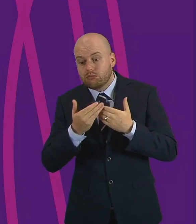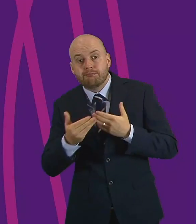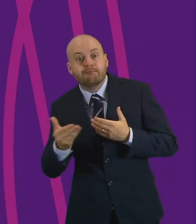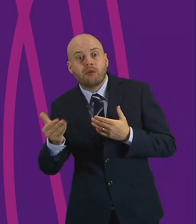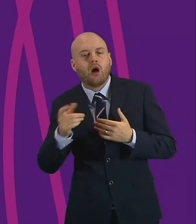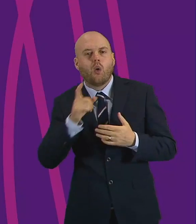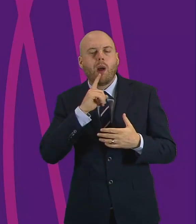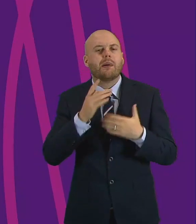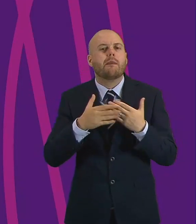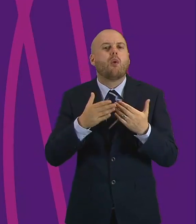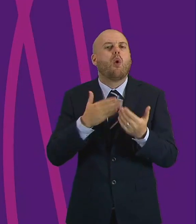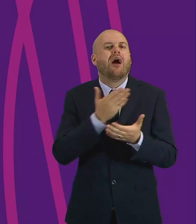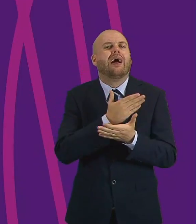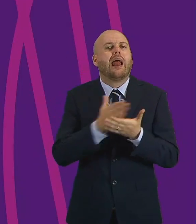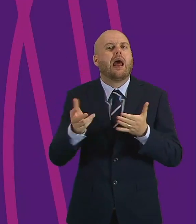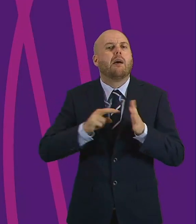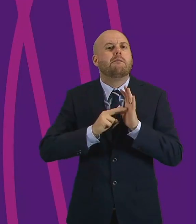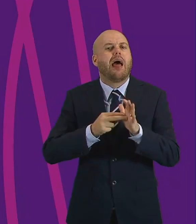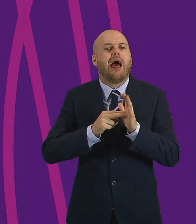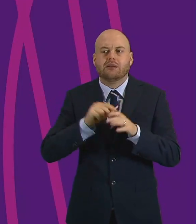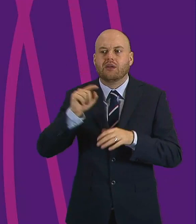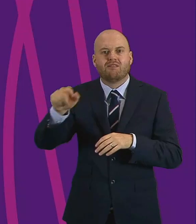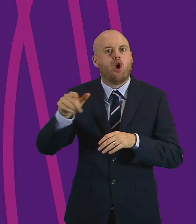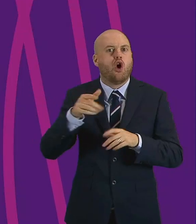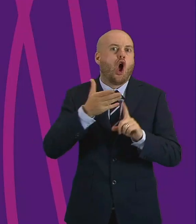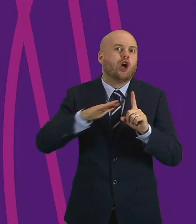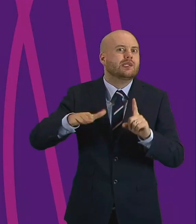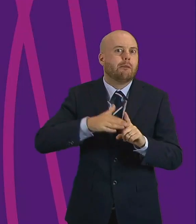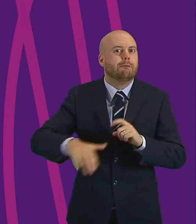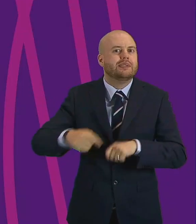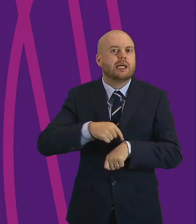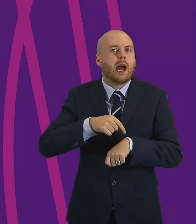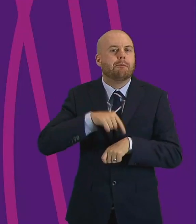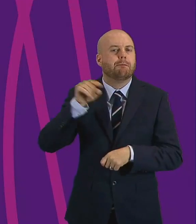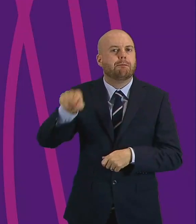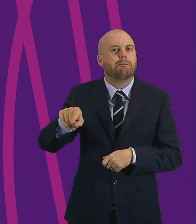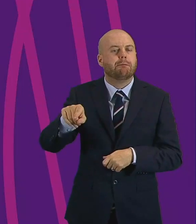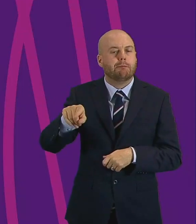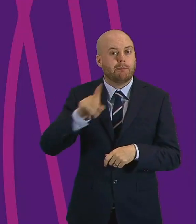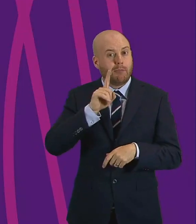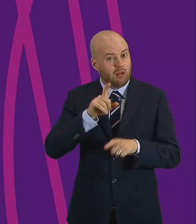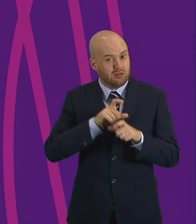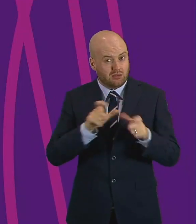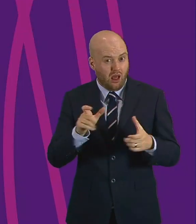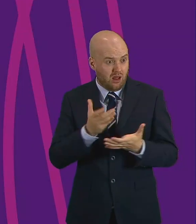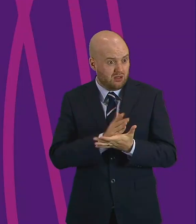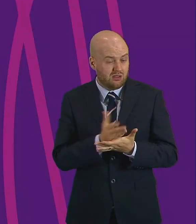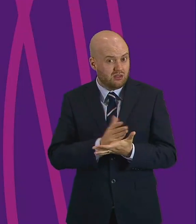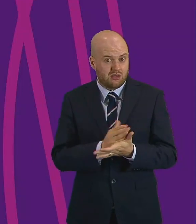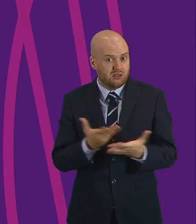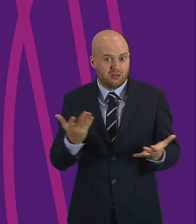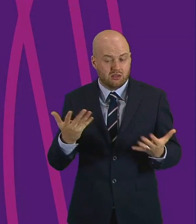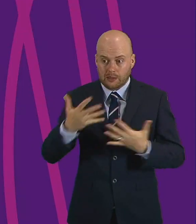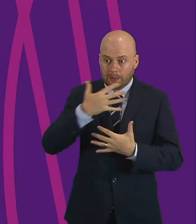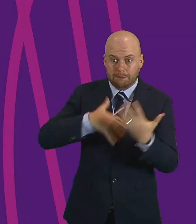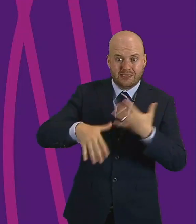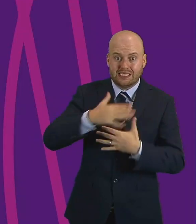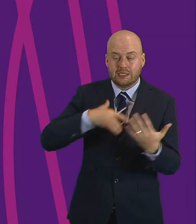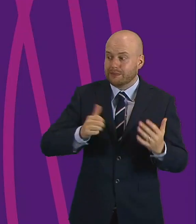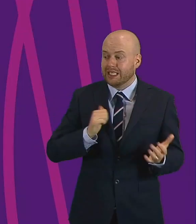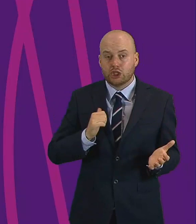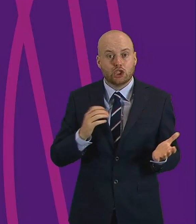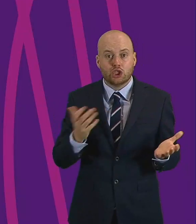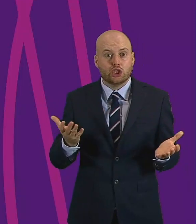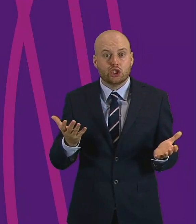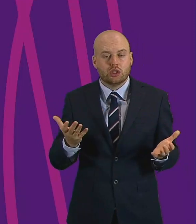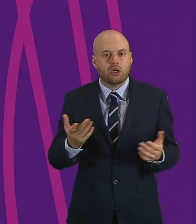plans for the autumn. But it's really clear that there's still a massive challenge with mixed messaging from the Scottish Government. One day the Deputy First